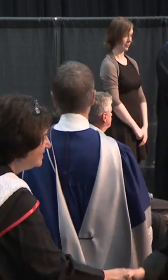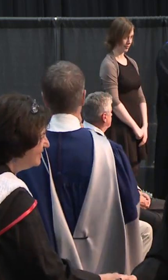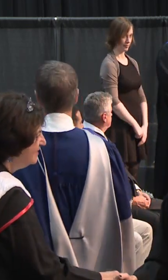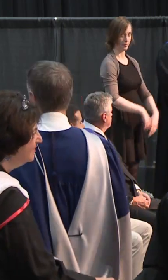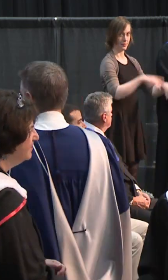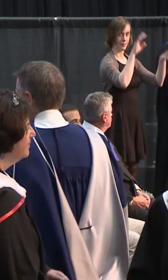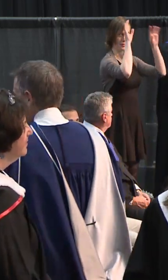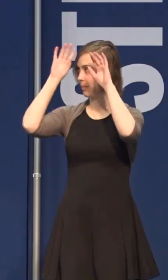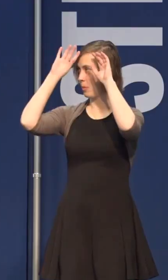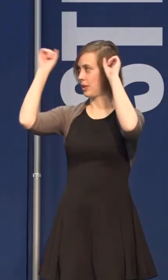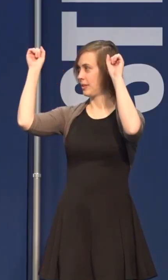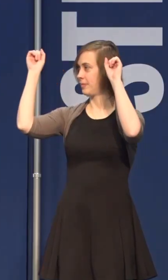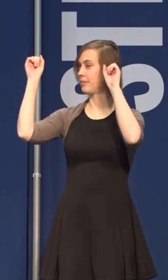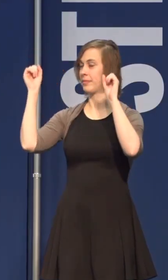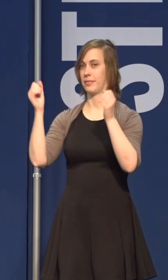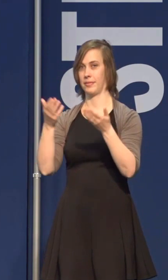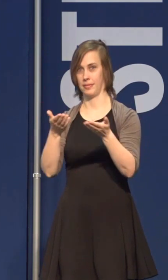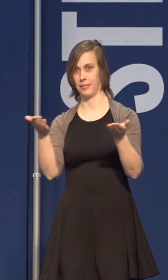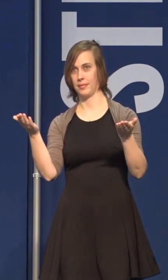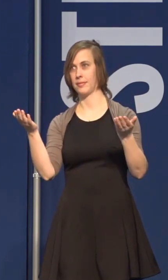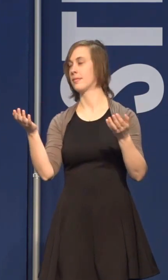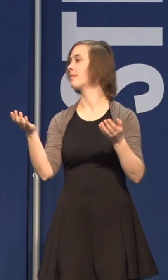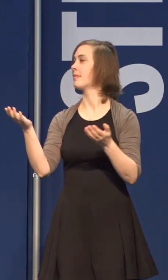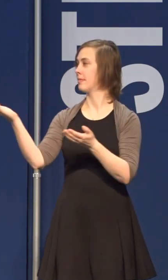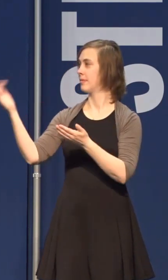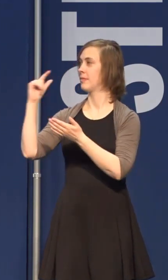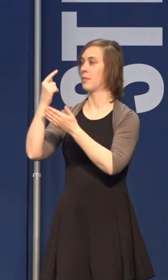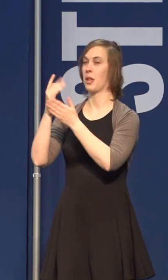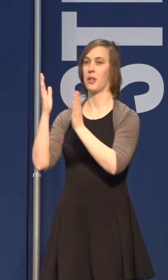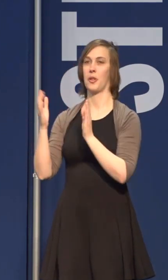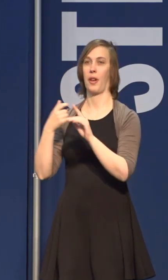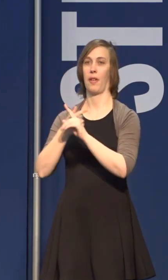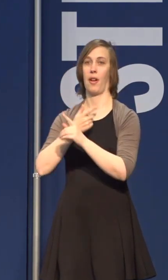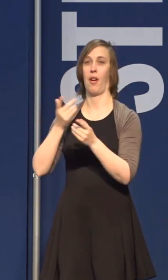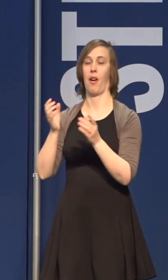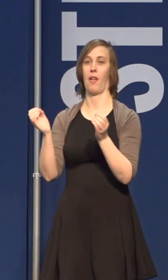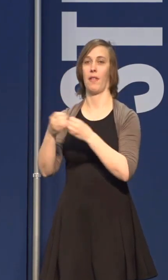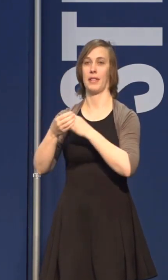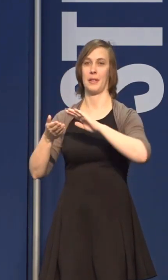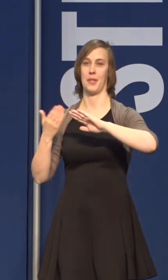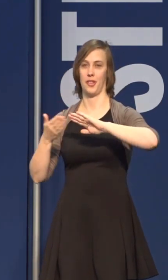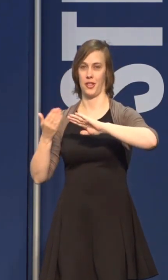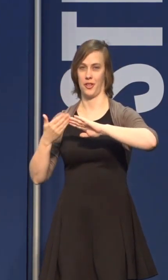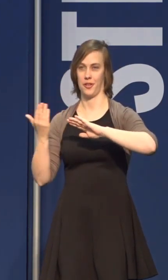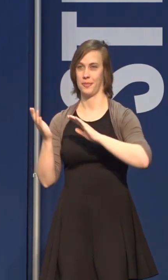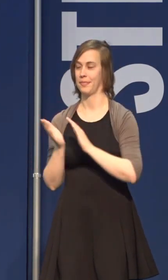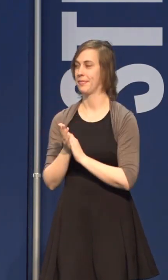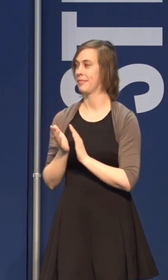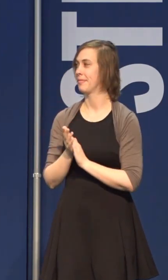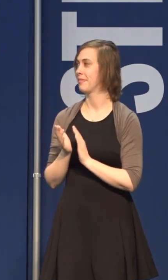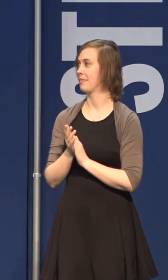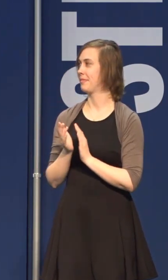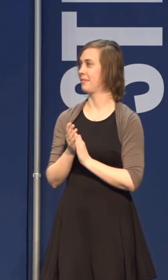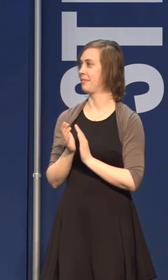Mr. President, ladies and gentlemen, the graduates in office administration.